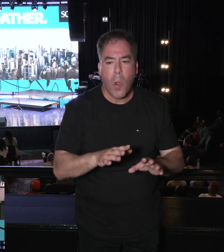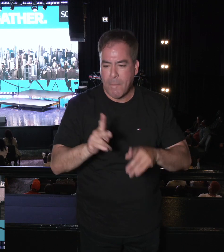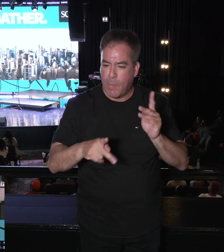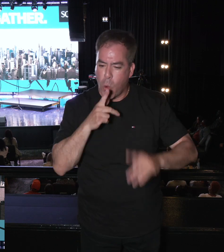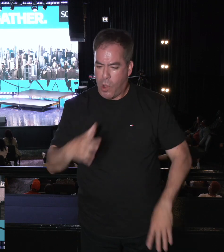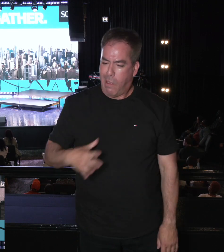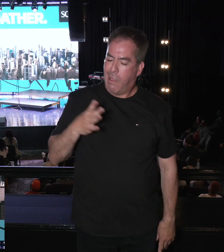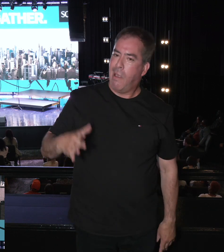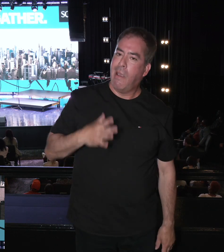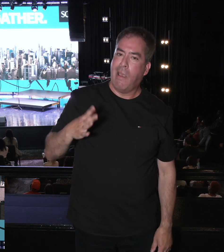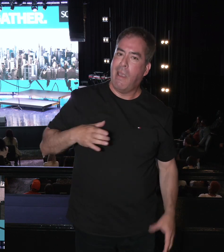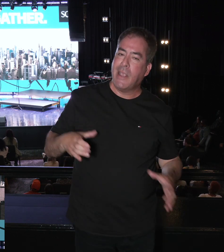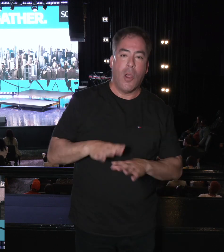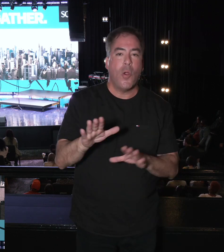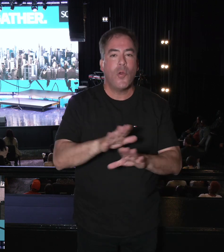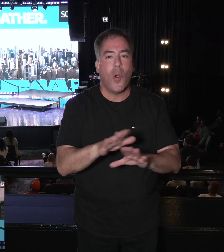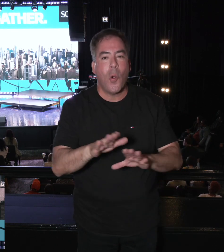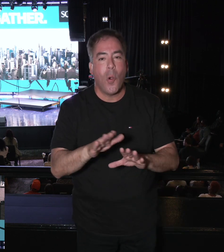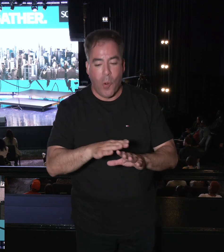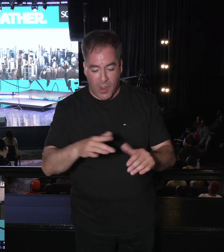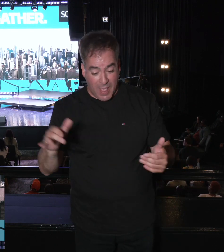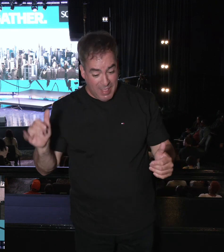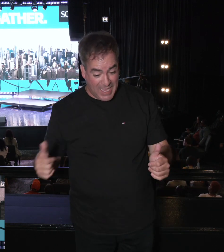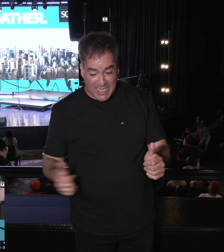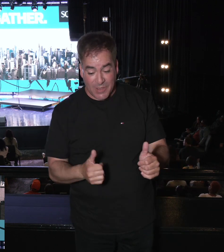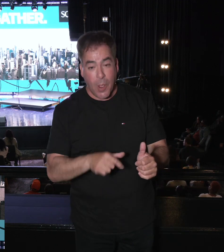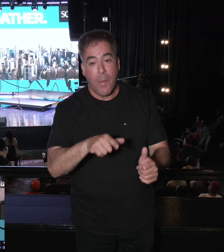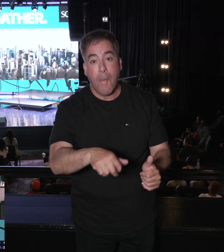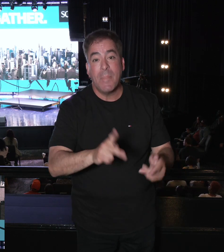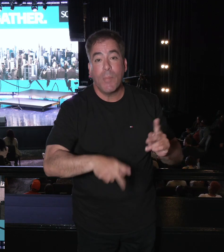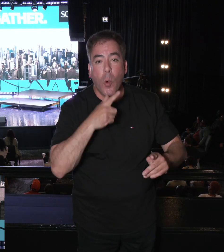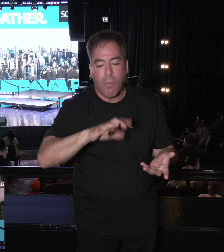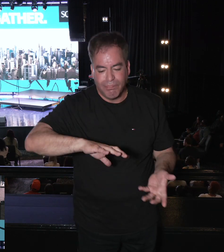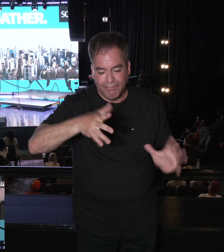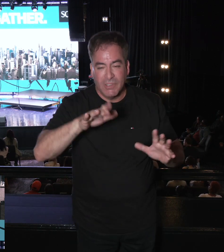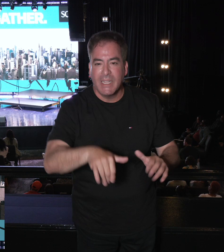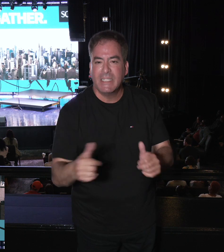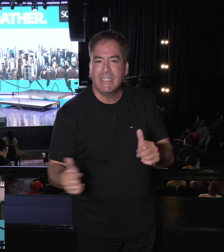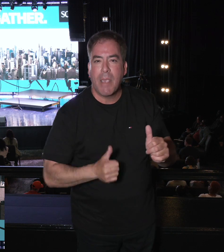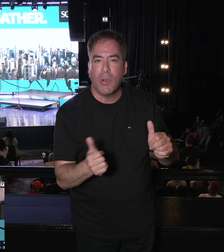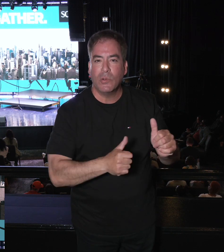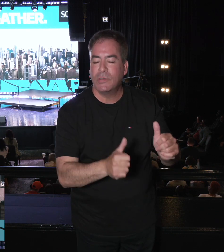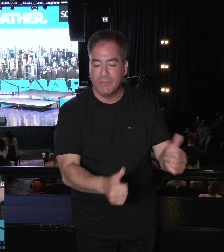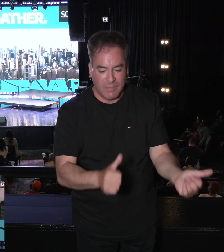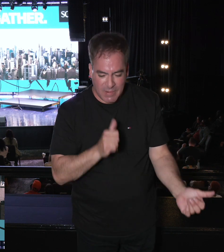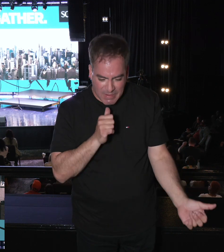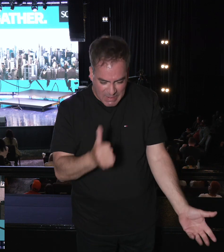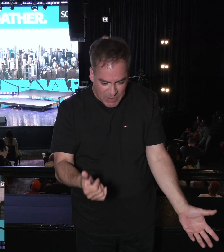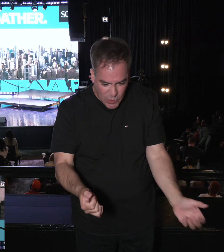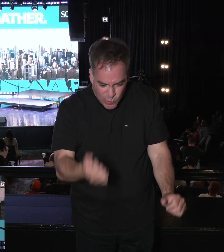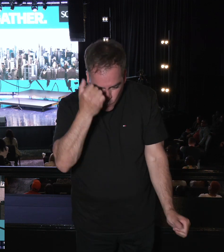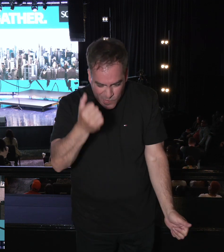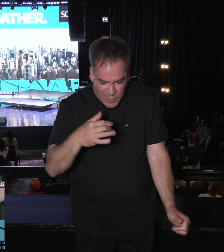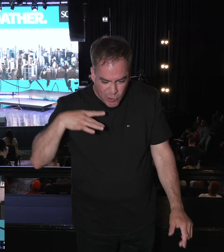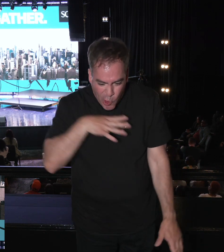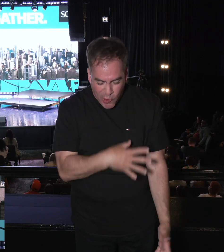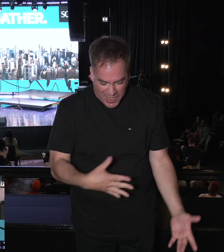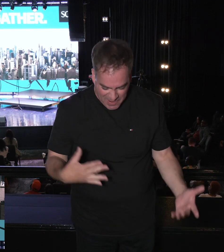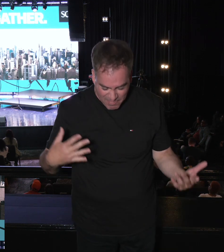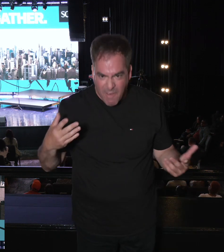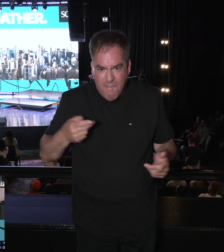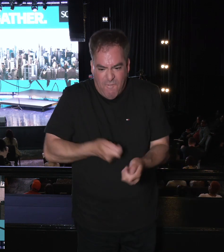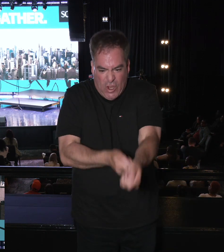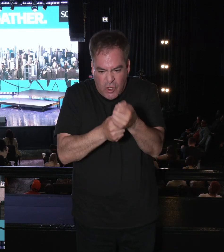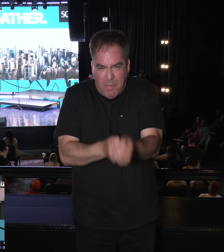upper echelon of the people. It was a bunch of mess ups. It was the disciples, unlearned, dirty, stinky